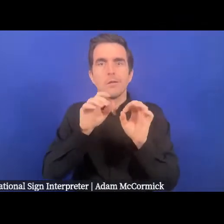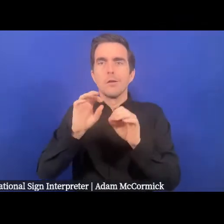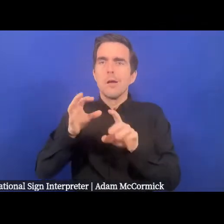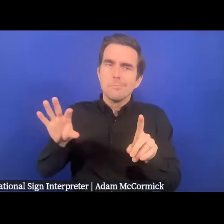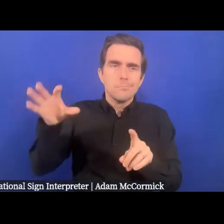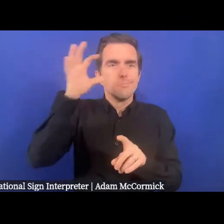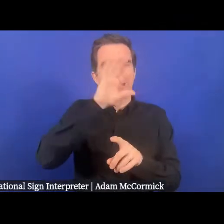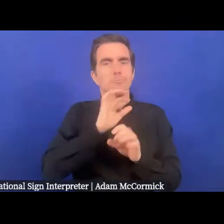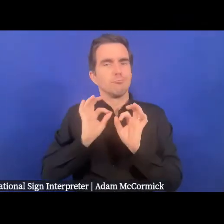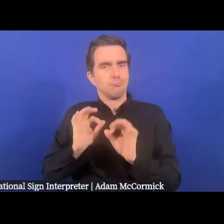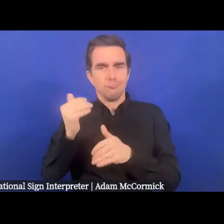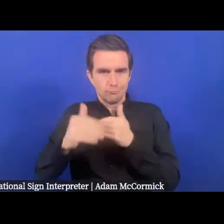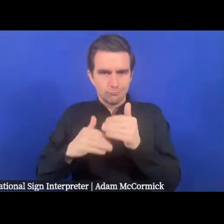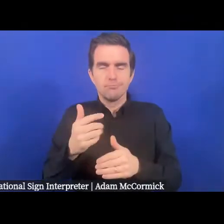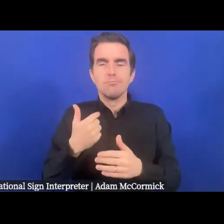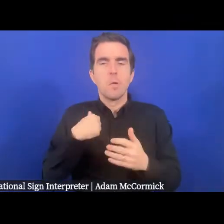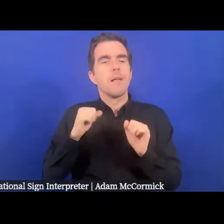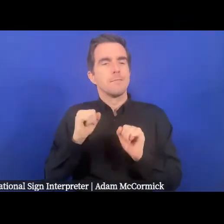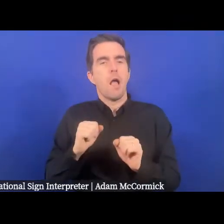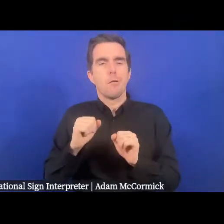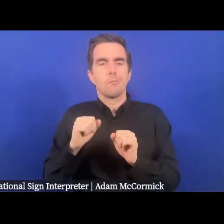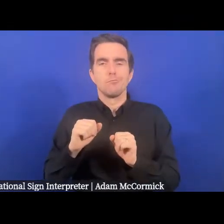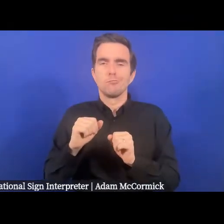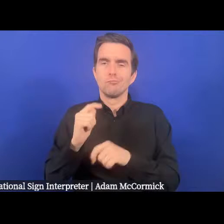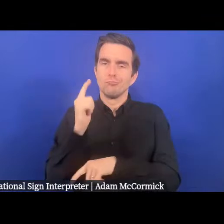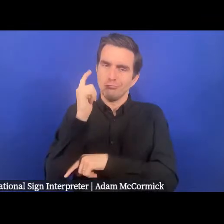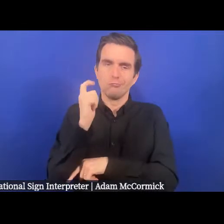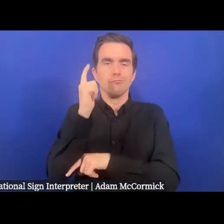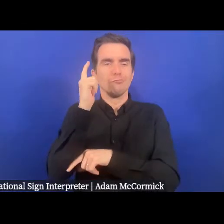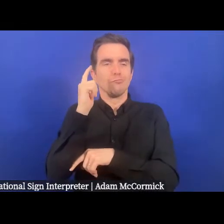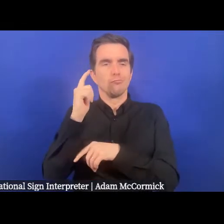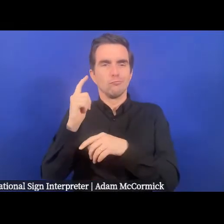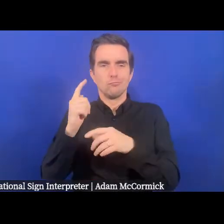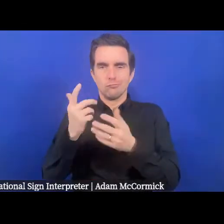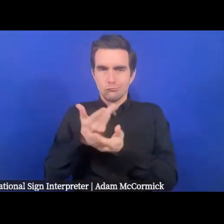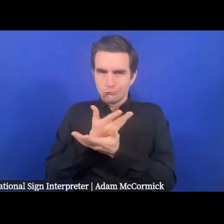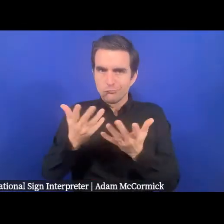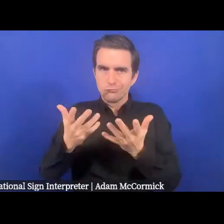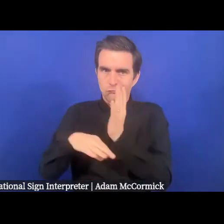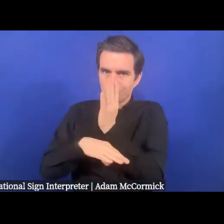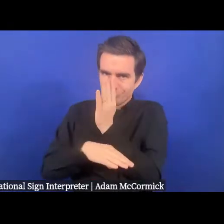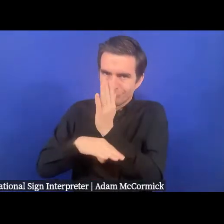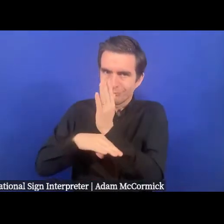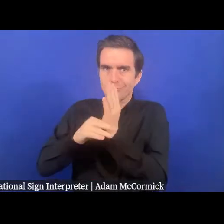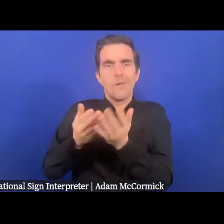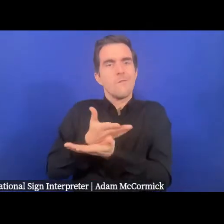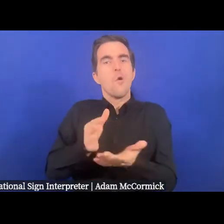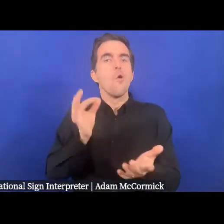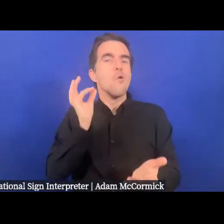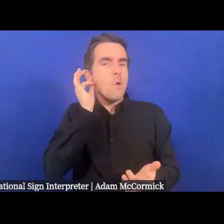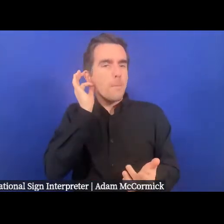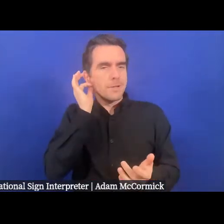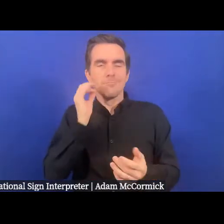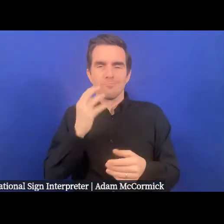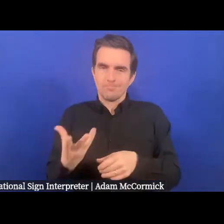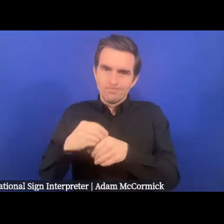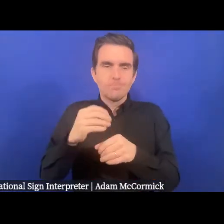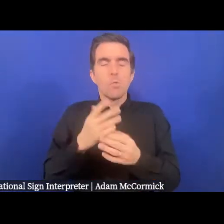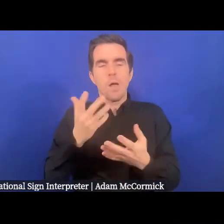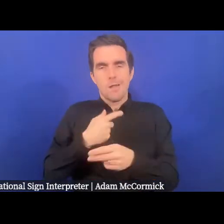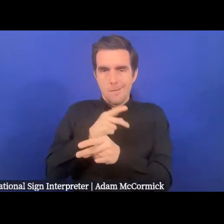woman that's in the space has a mentorship program with some women. So what we are going to do is mentor